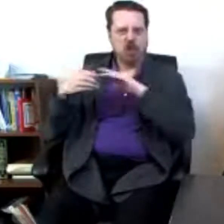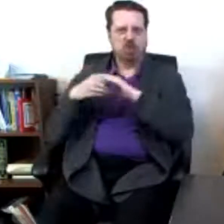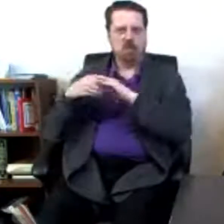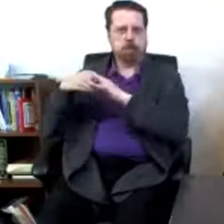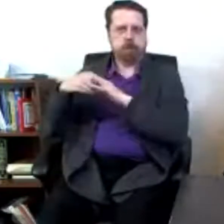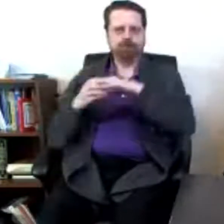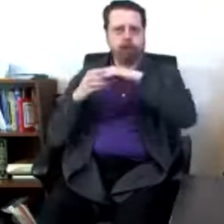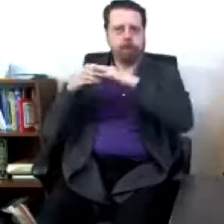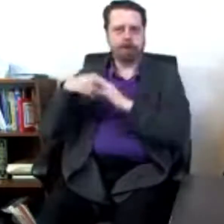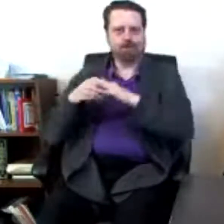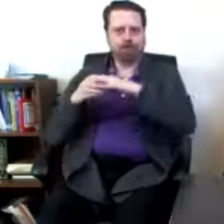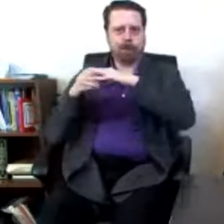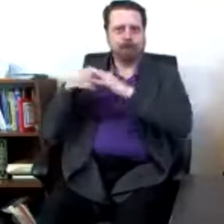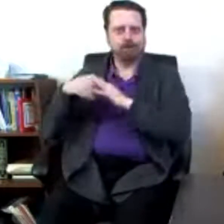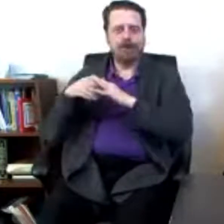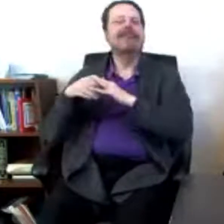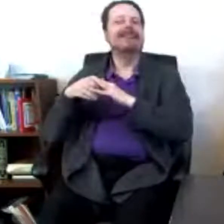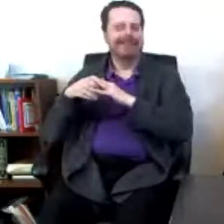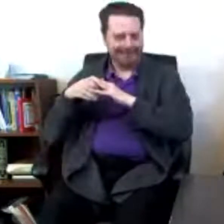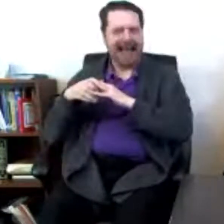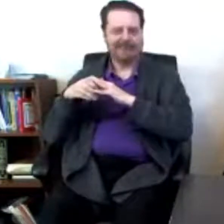pus.